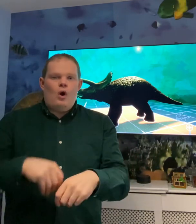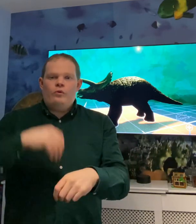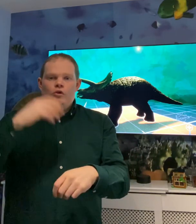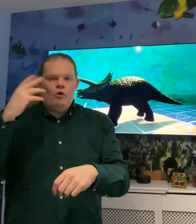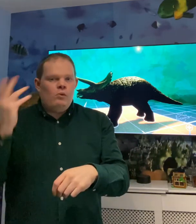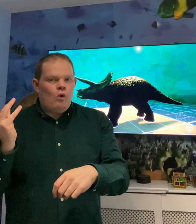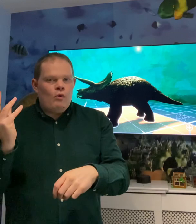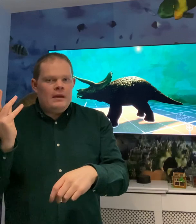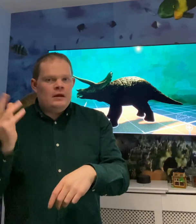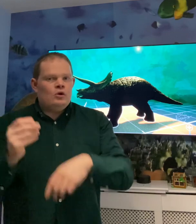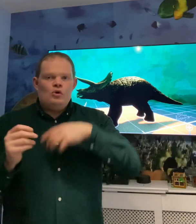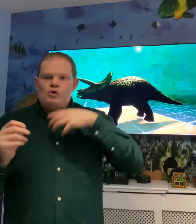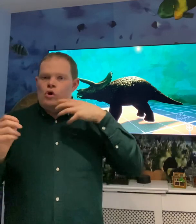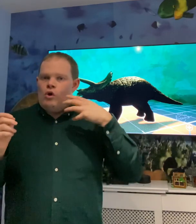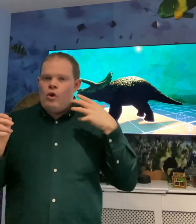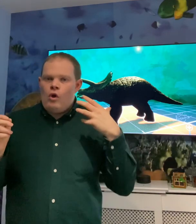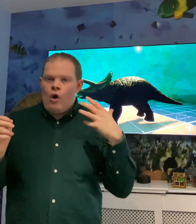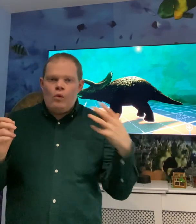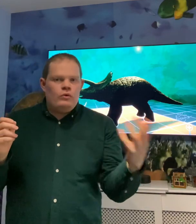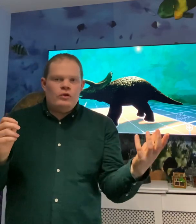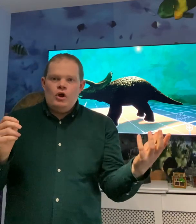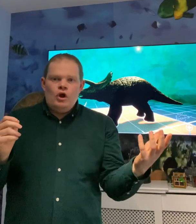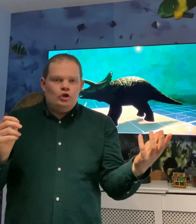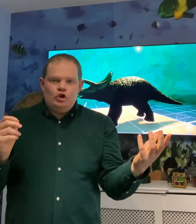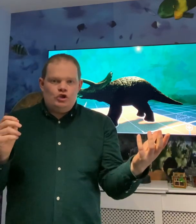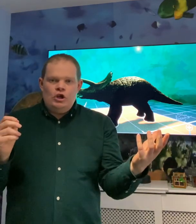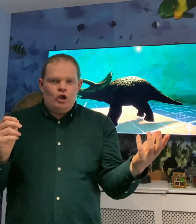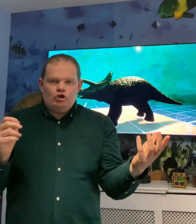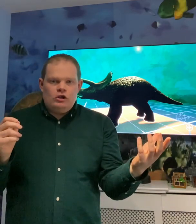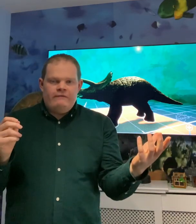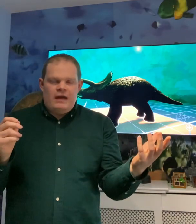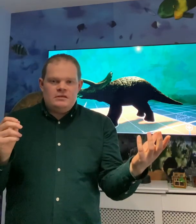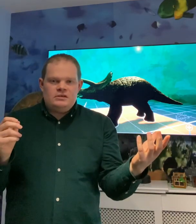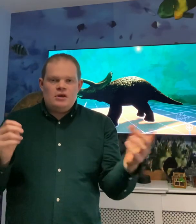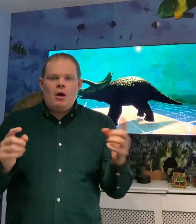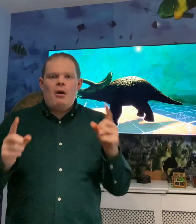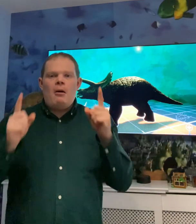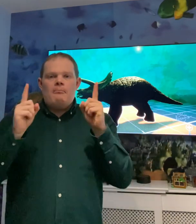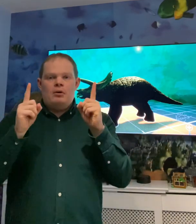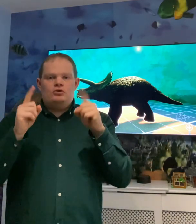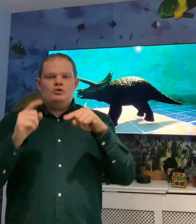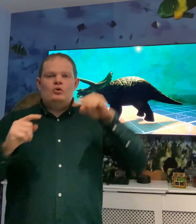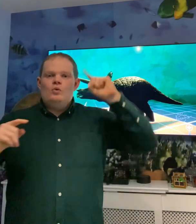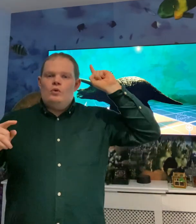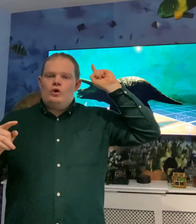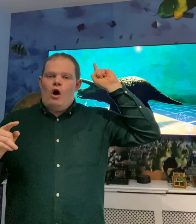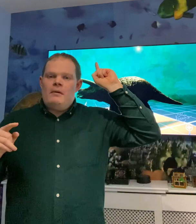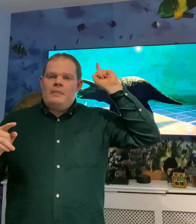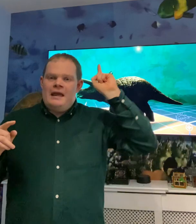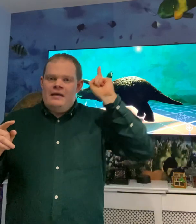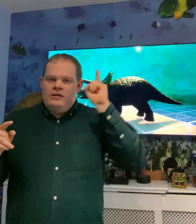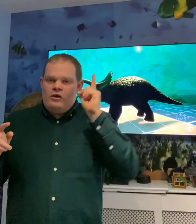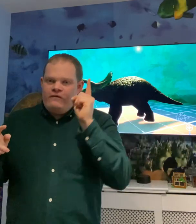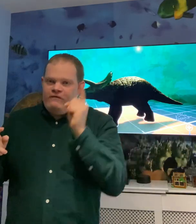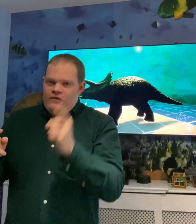with global warming, not with geological events, but with a comet that hit the Earth